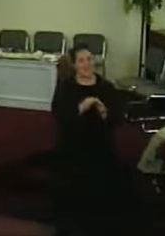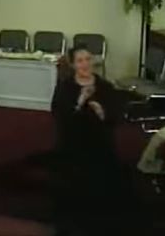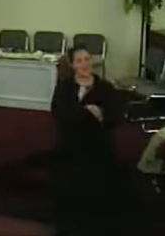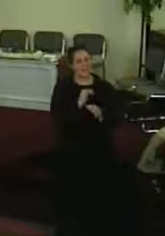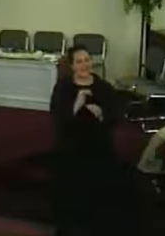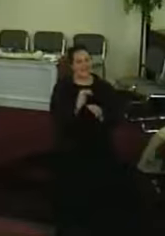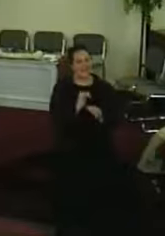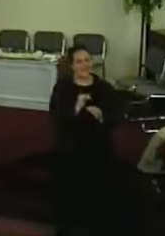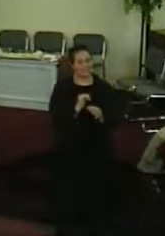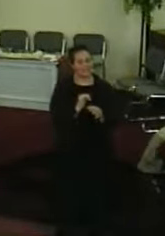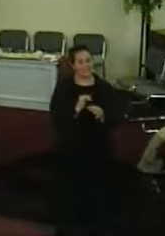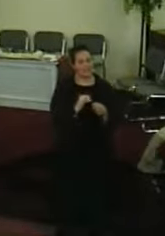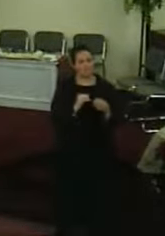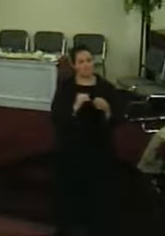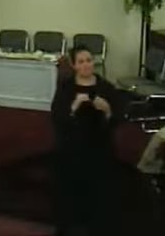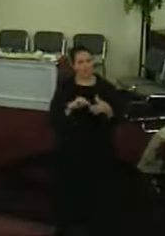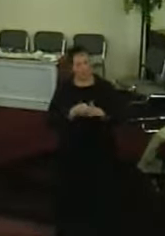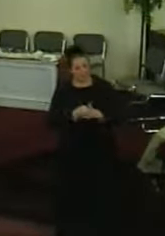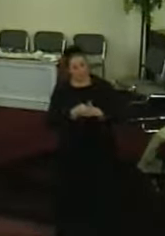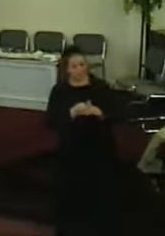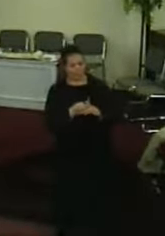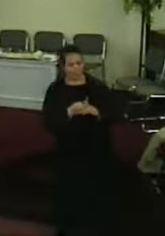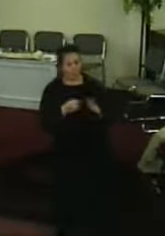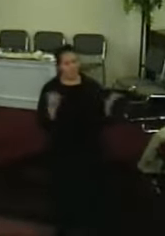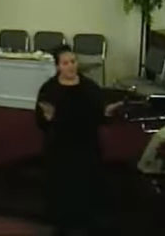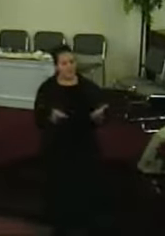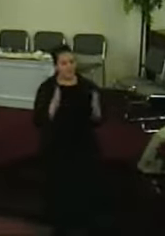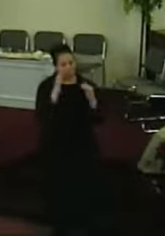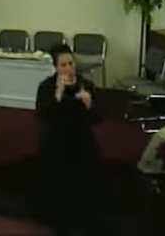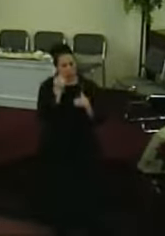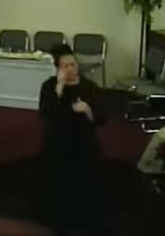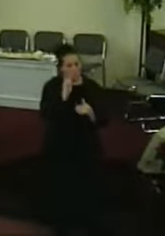for, the evidence of things seen.